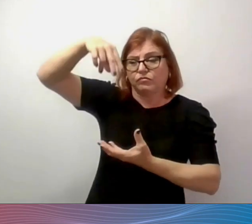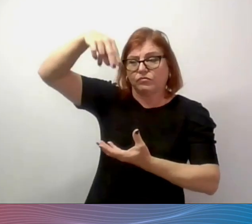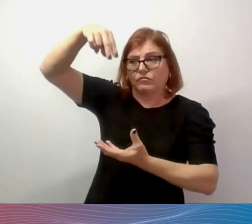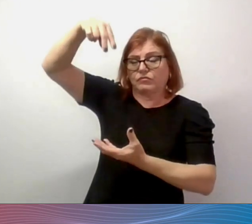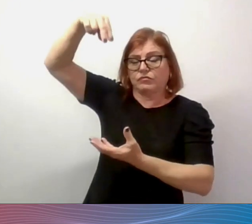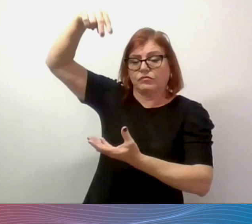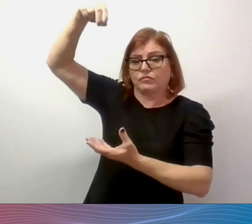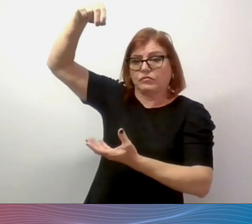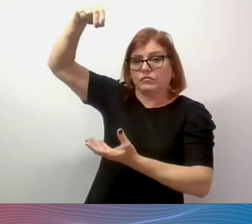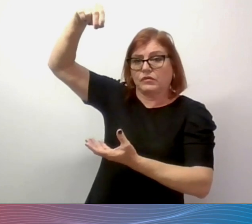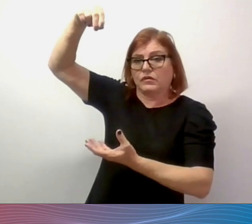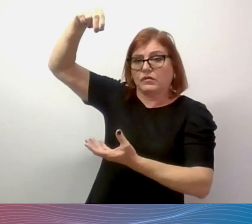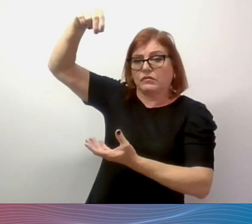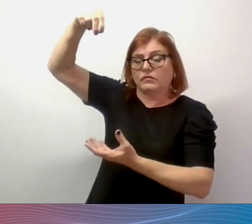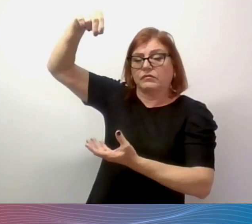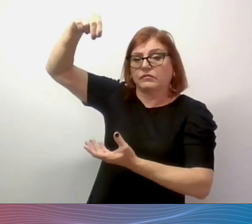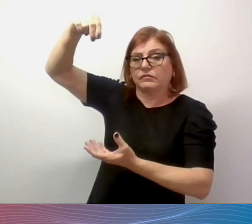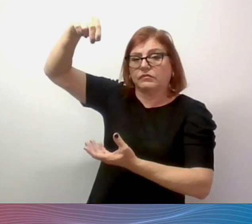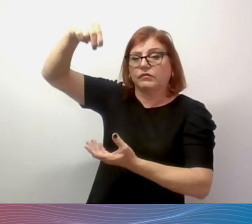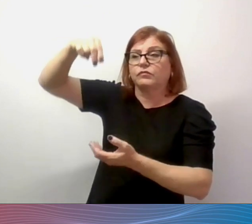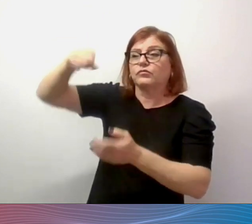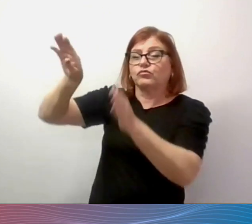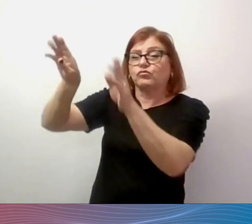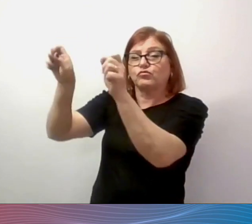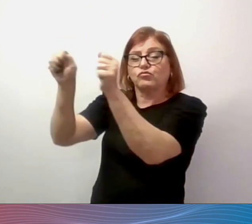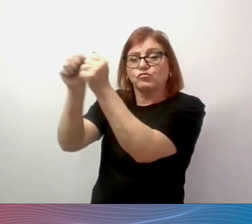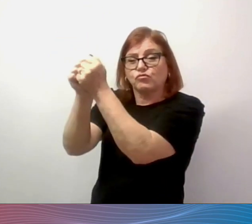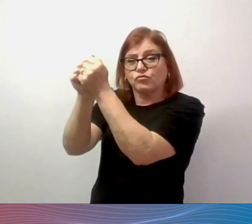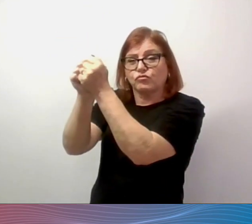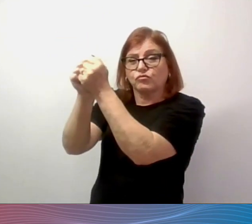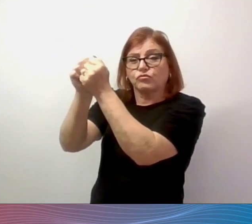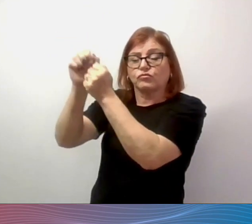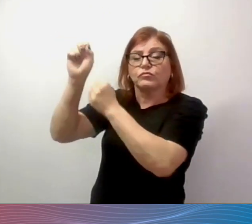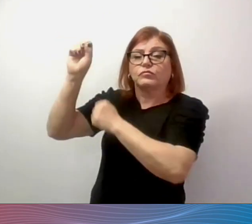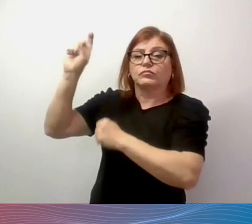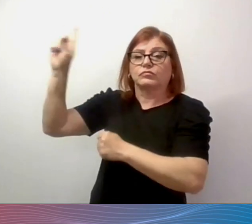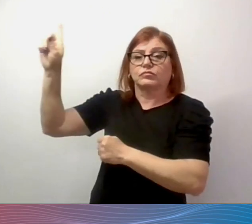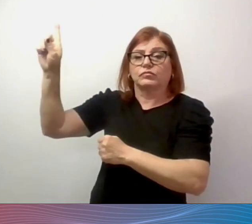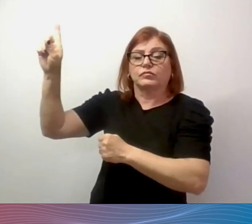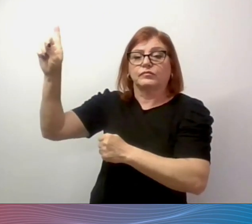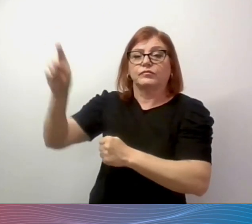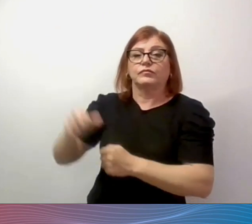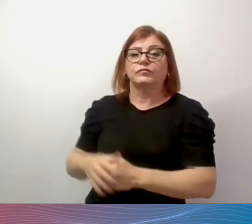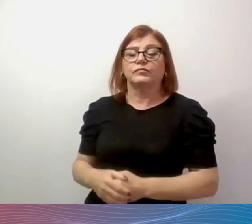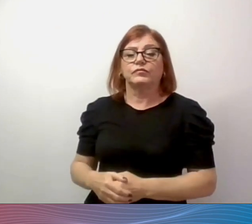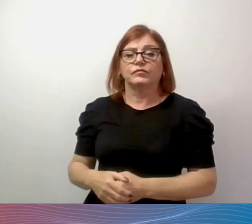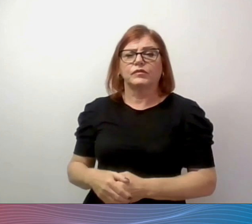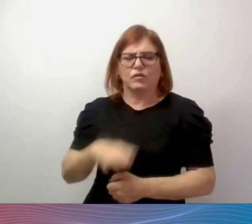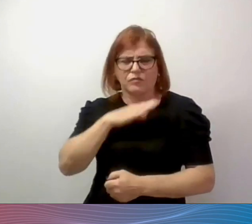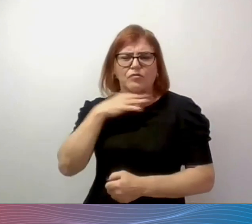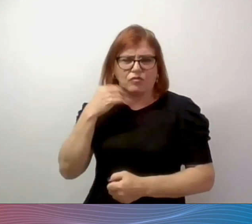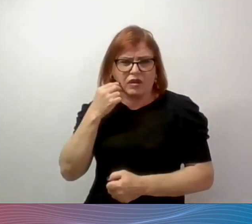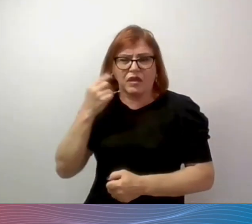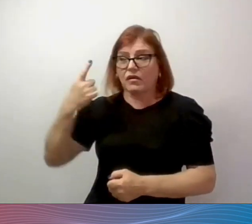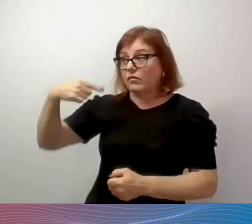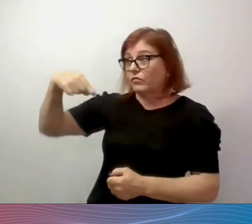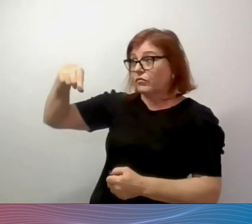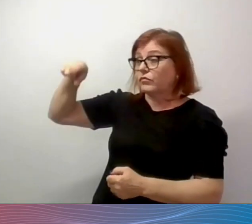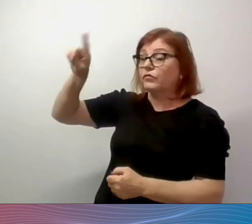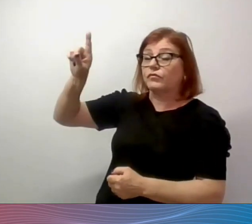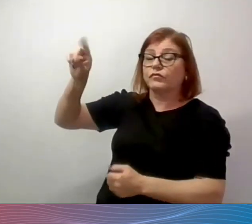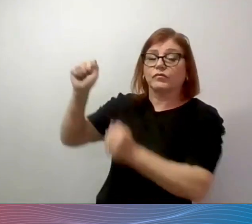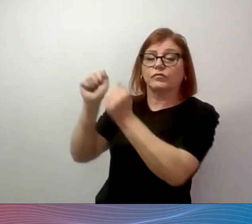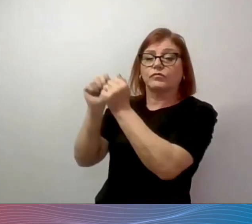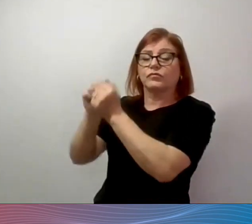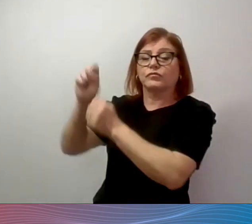in the past that one day when we get out of this body and God will receive us for himself. Você